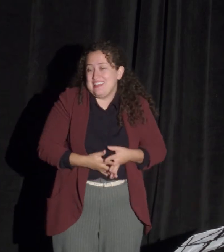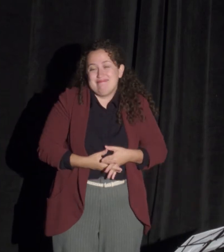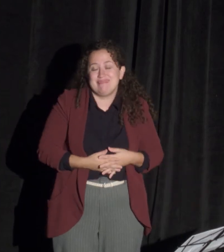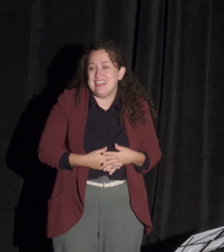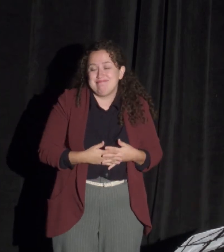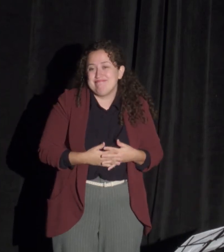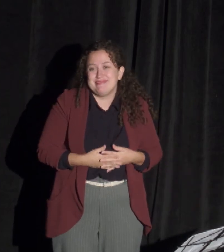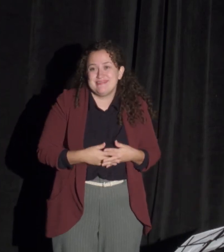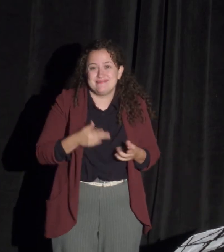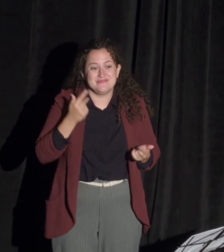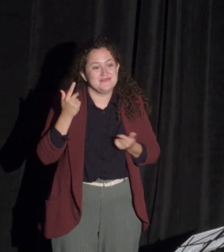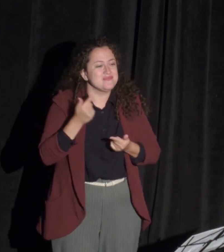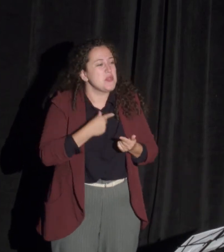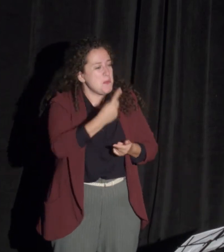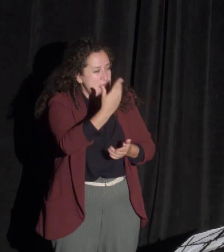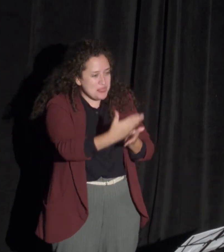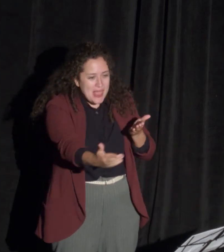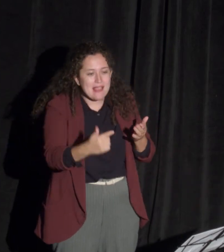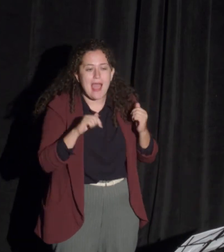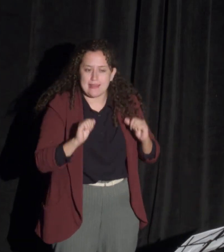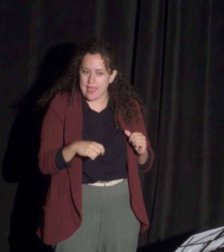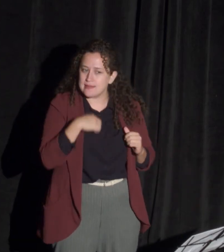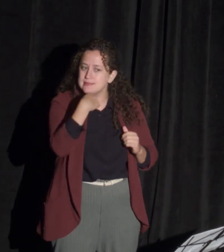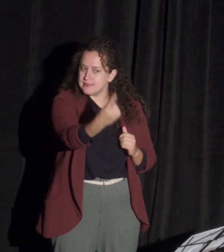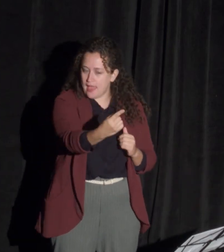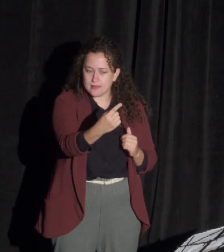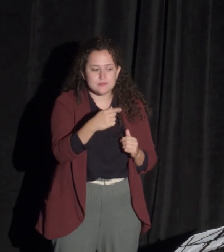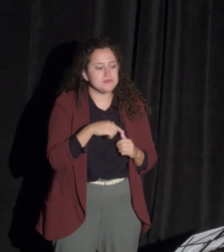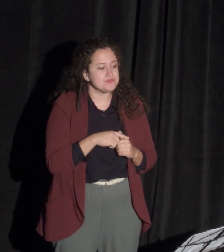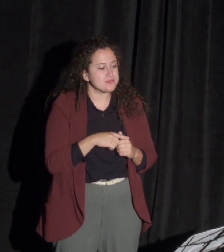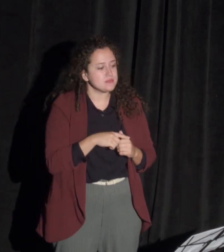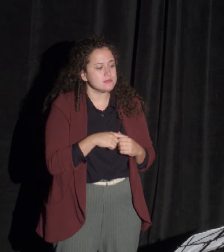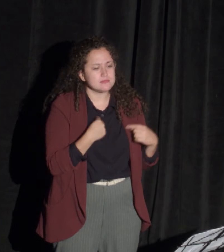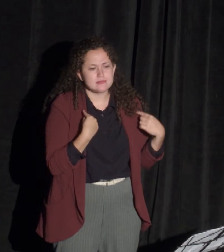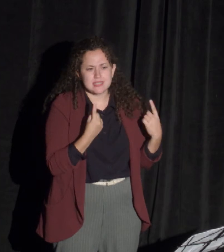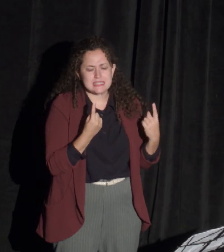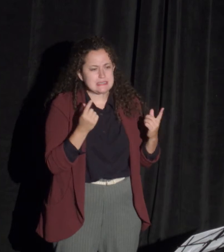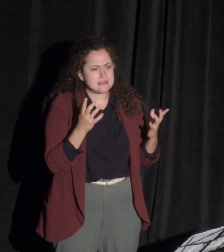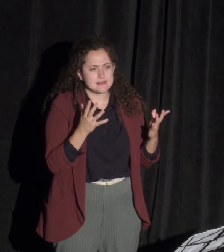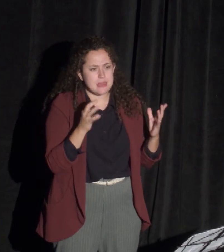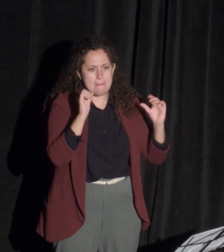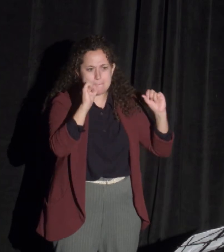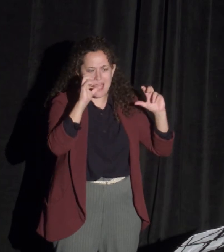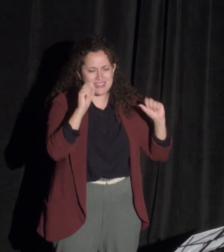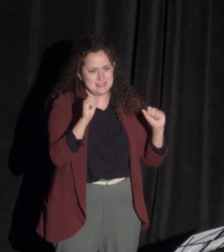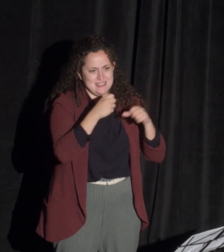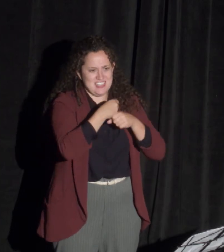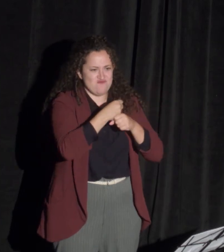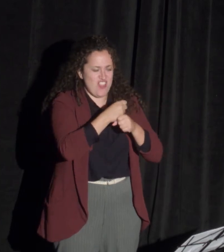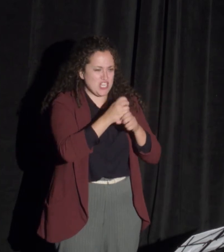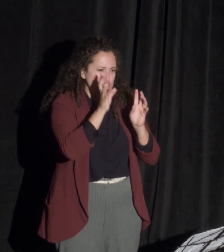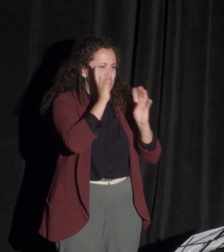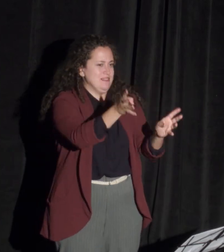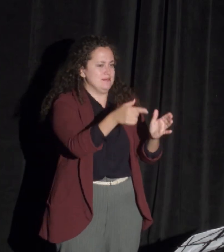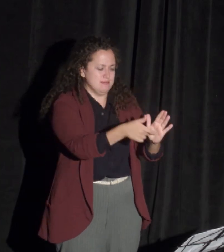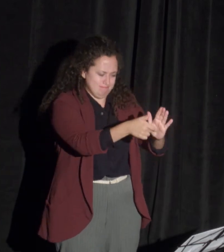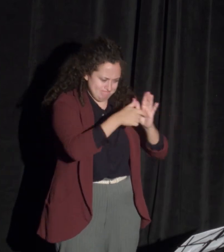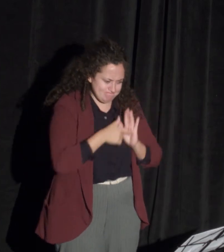One thing I can say is that none of these amazing inventions would exist without editors, which is why the Hugo Award